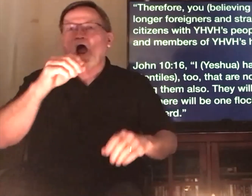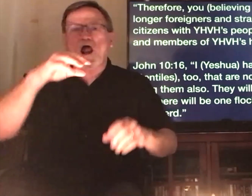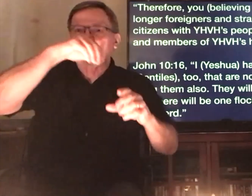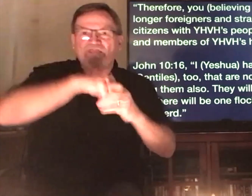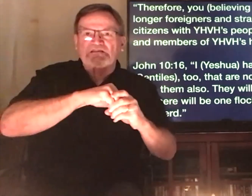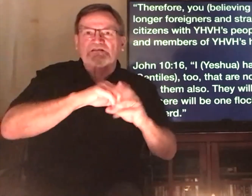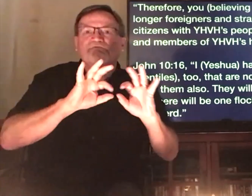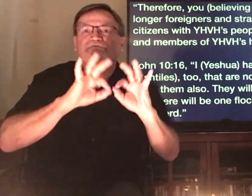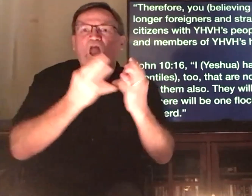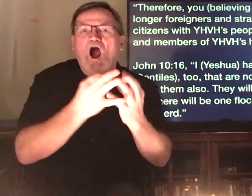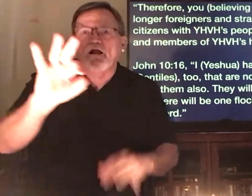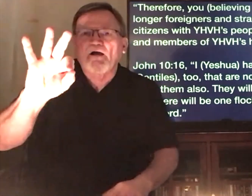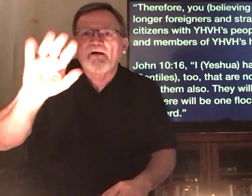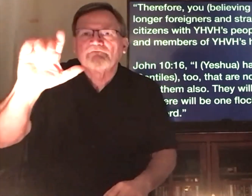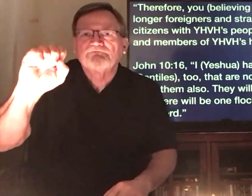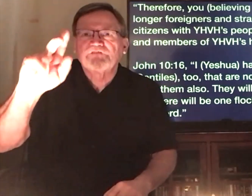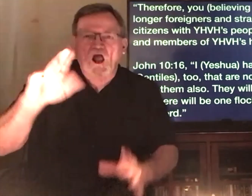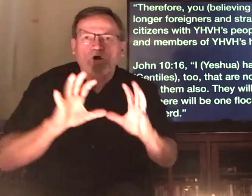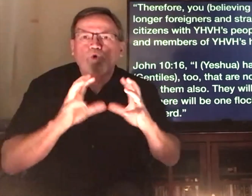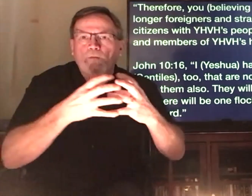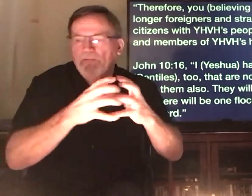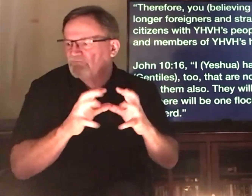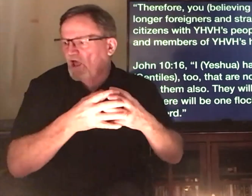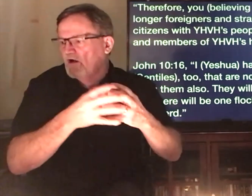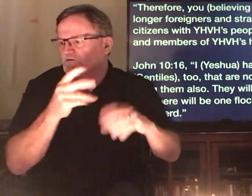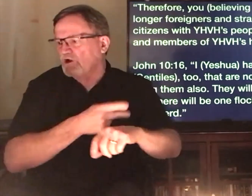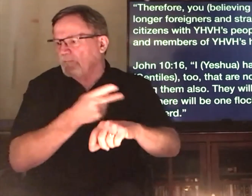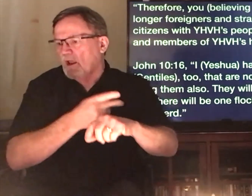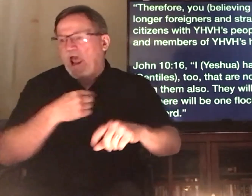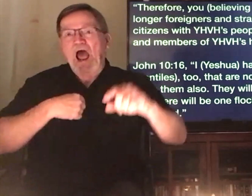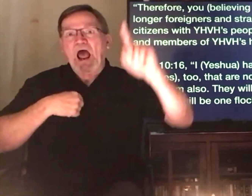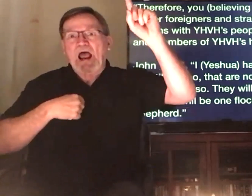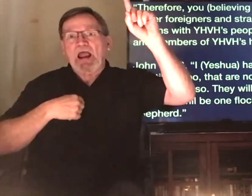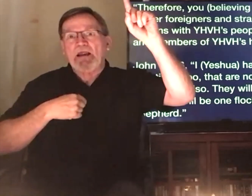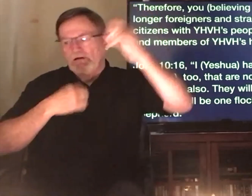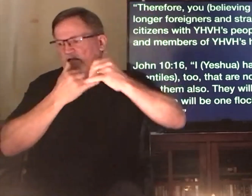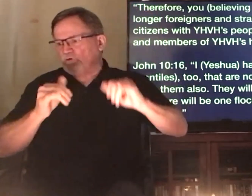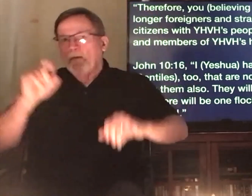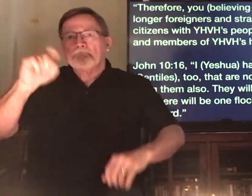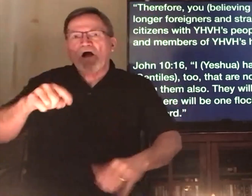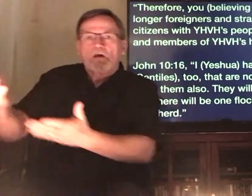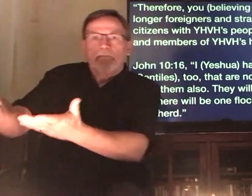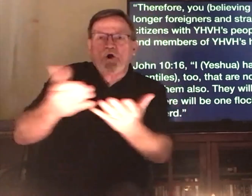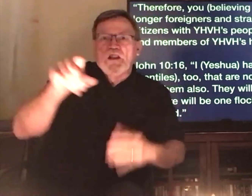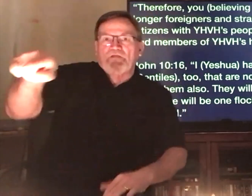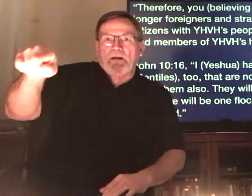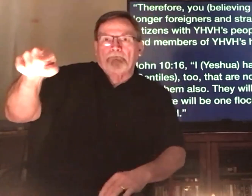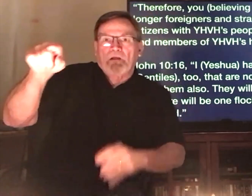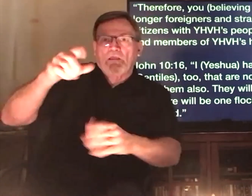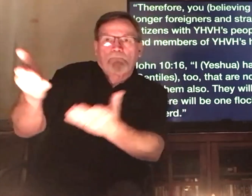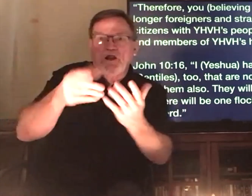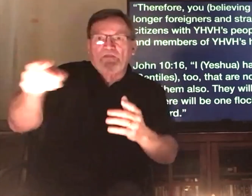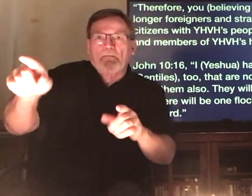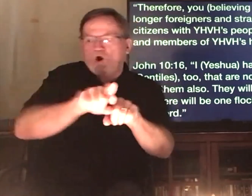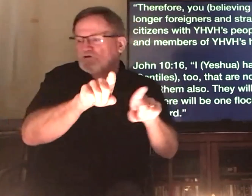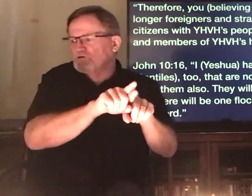more through Hebrew root about Yeshua, the Old Testament. Yes, name not there, but he's